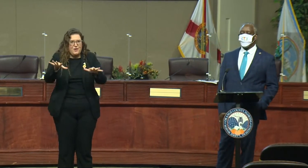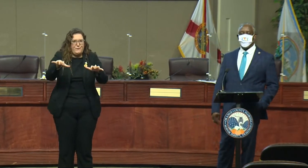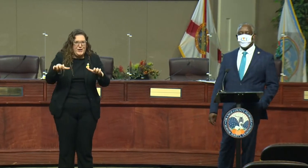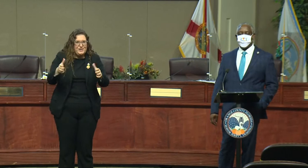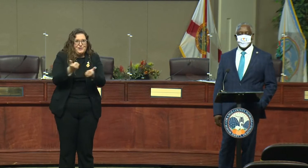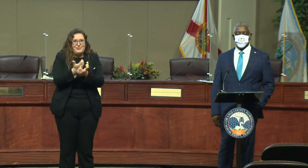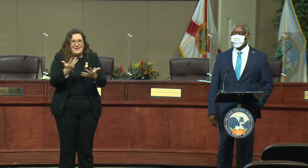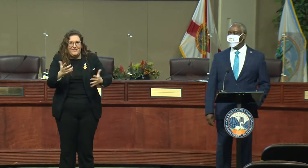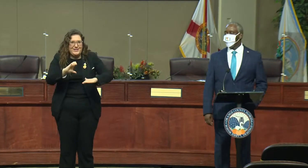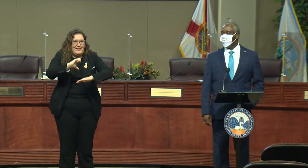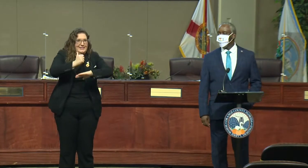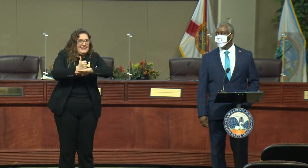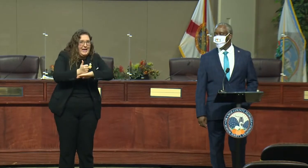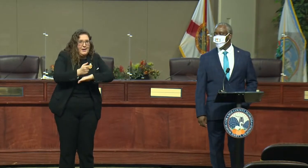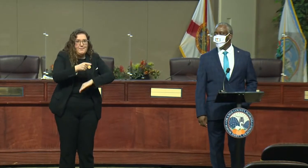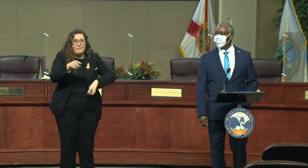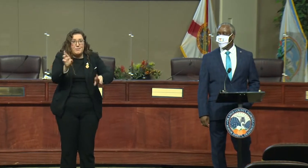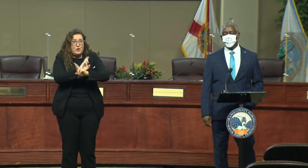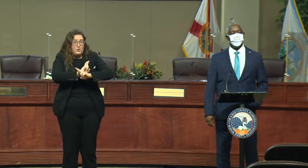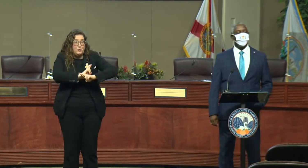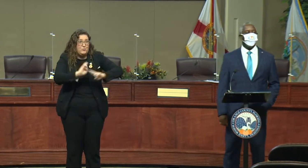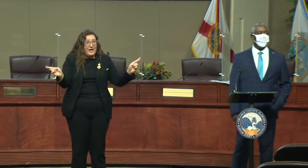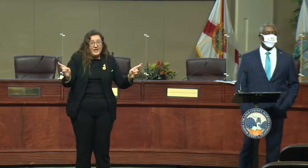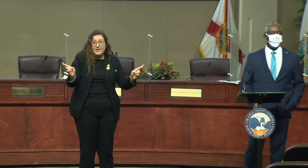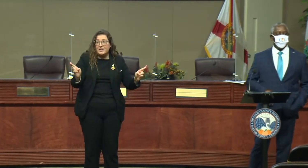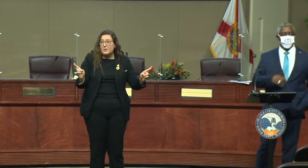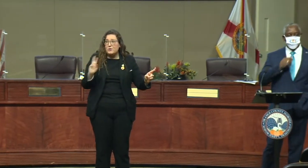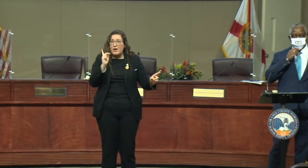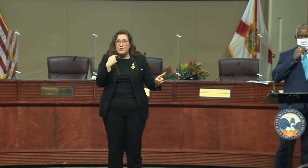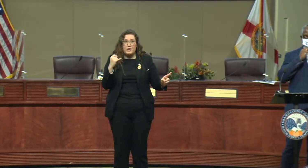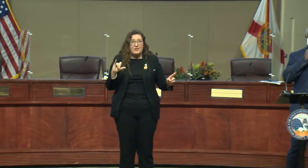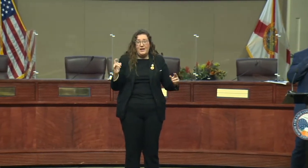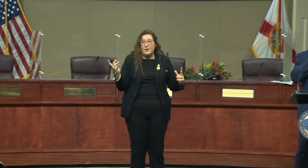Director Banks, come on up.